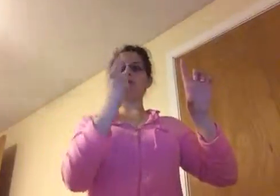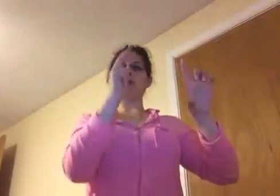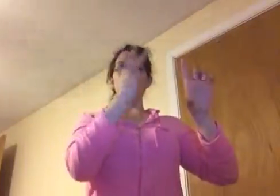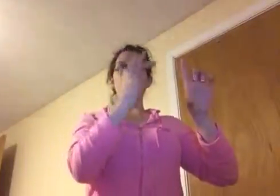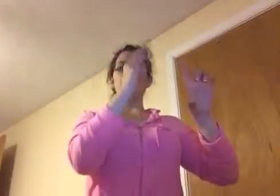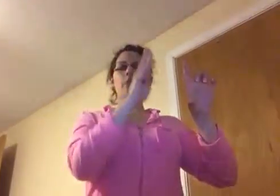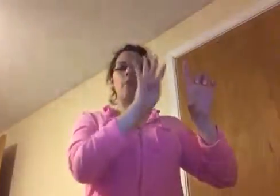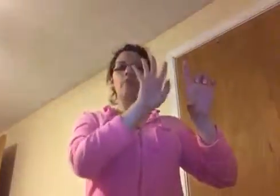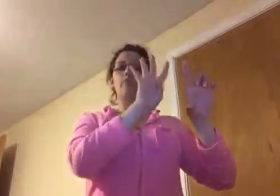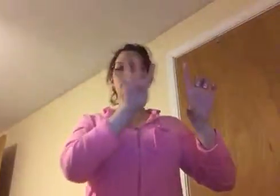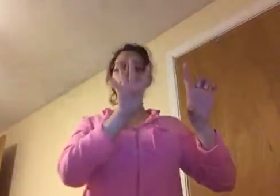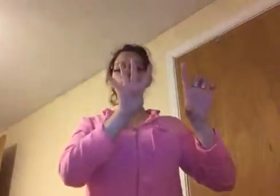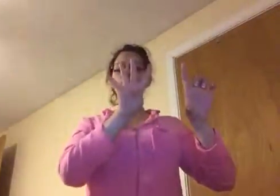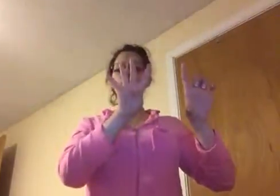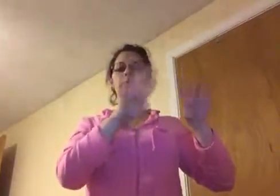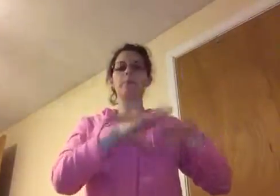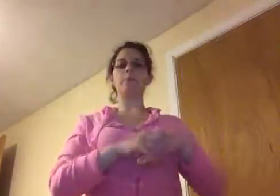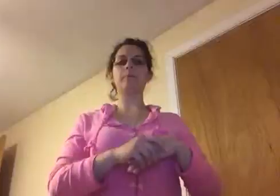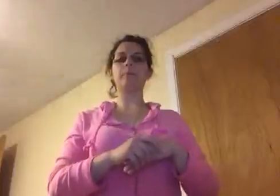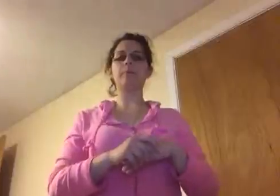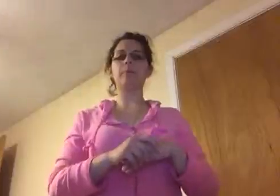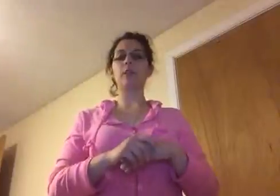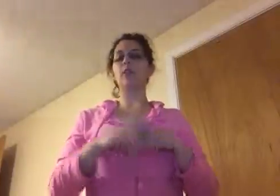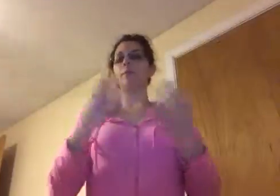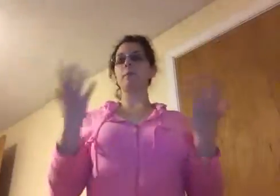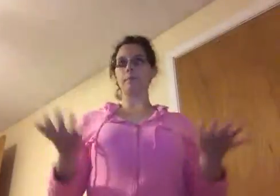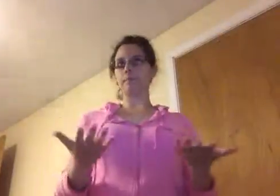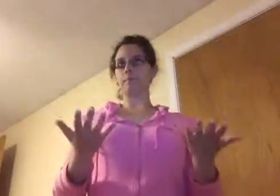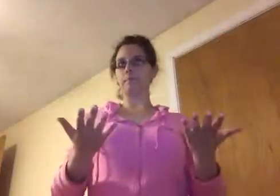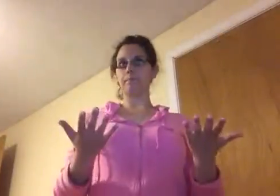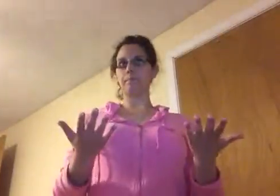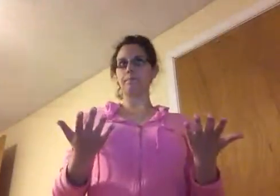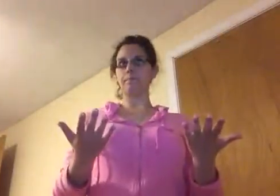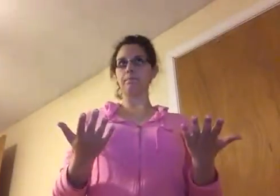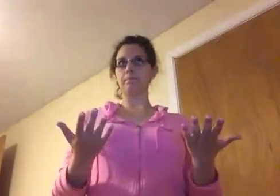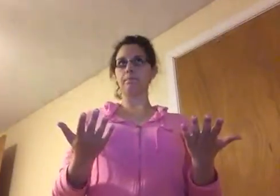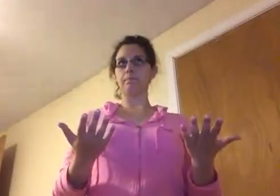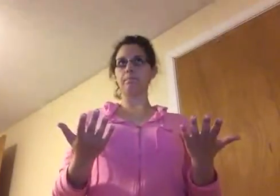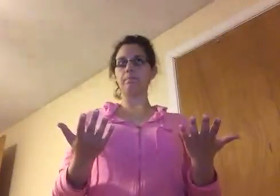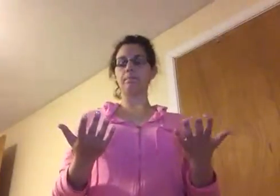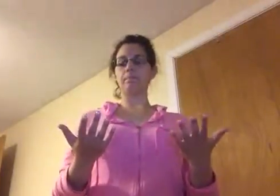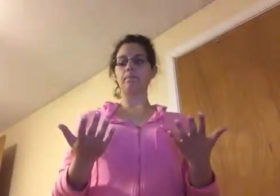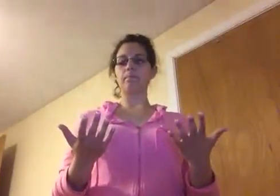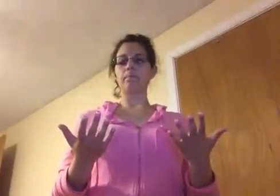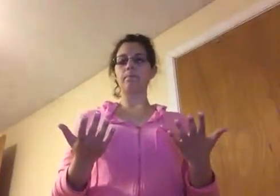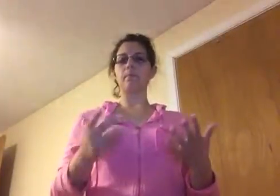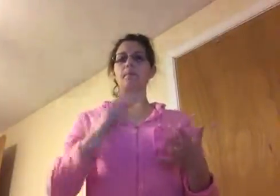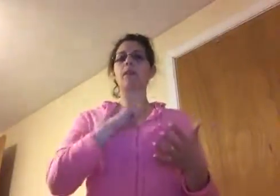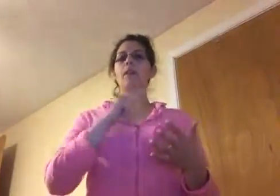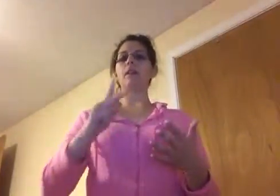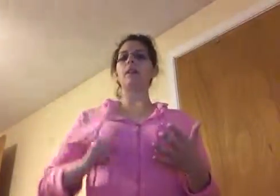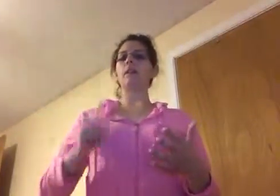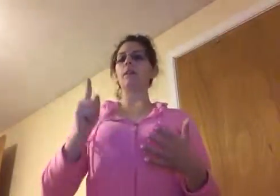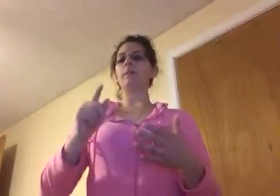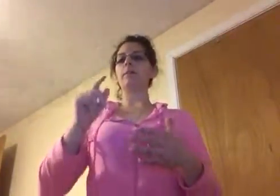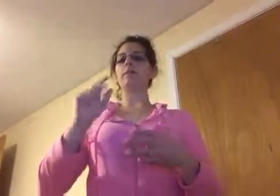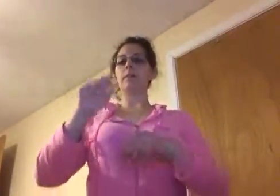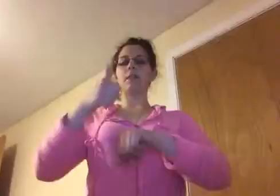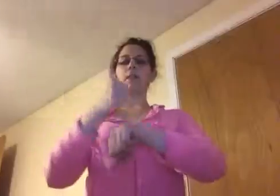he establishes the Church of England, right? But in Europe, there was another guy named John